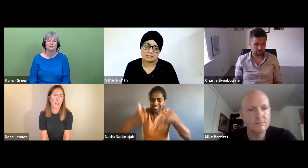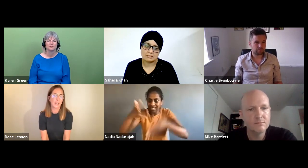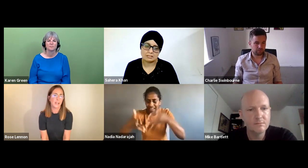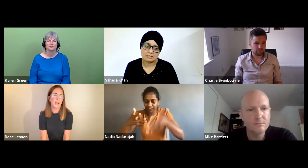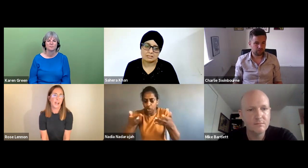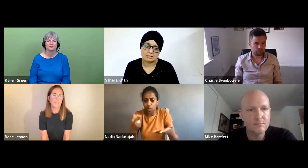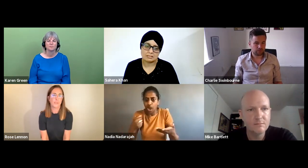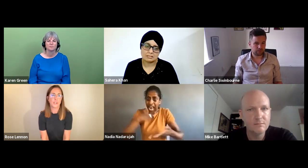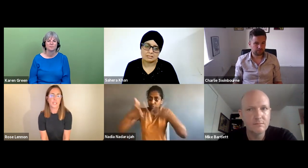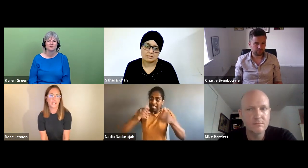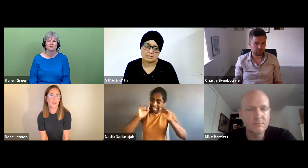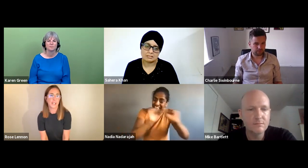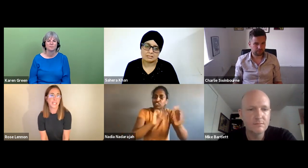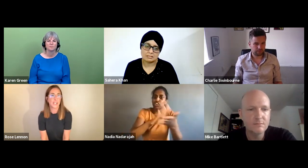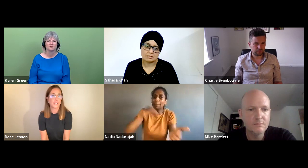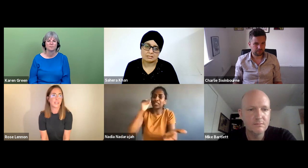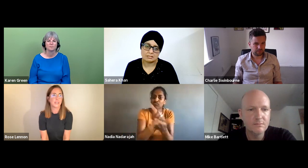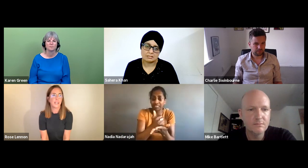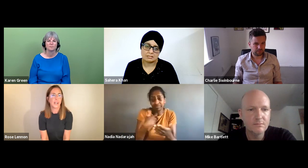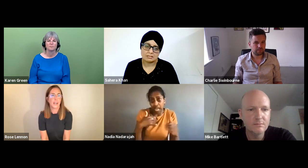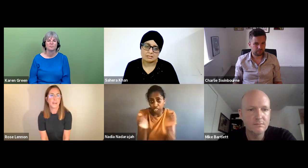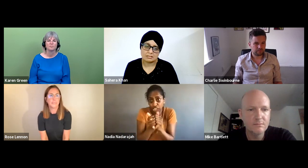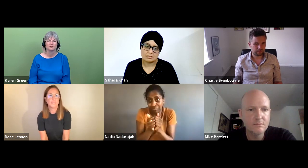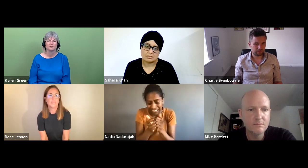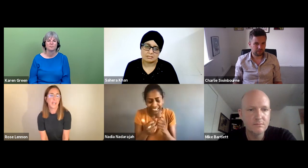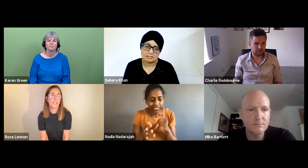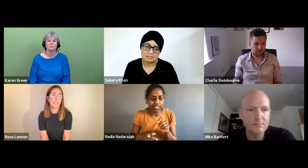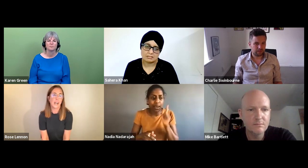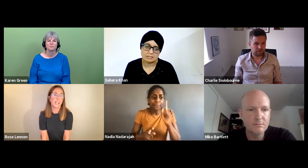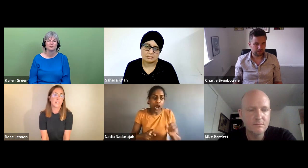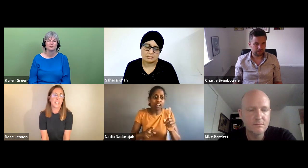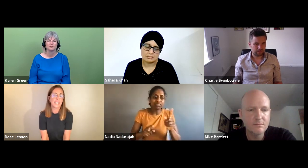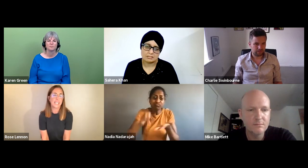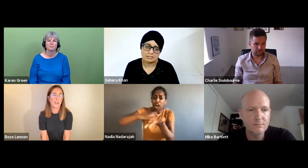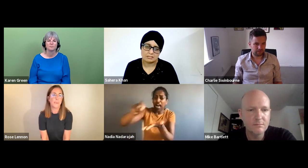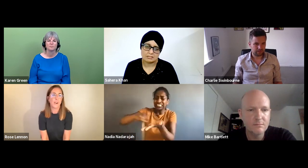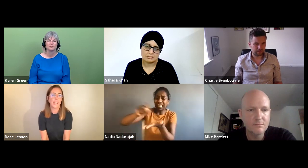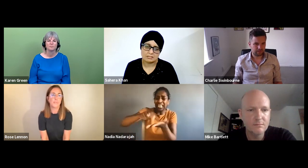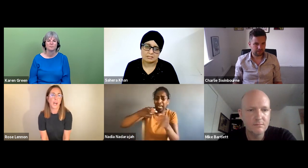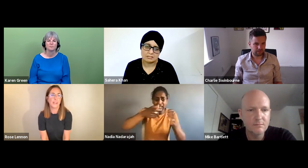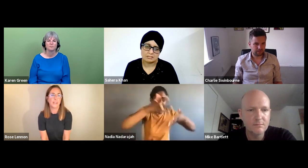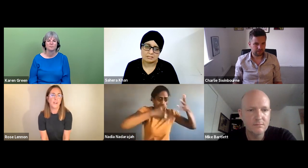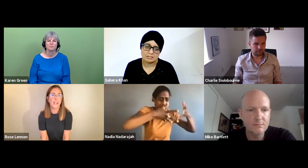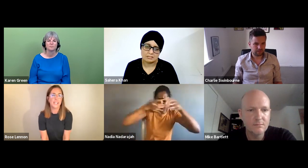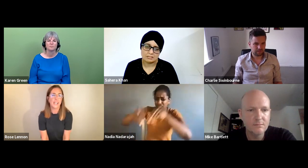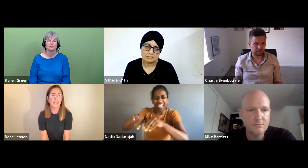together, producing the translation. And I agree, it's his copyright, but the